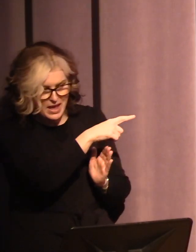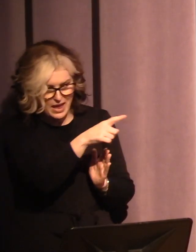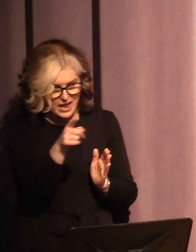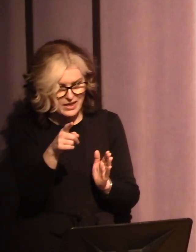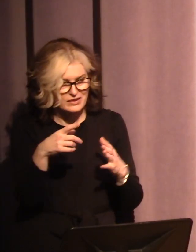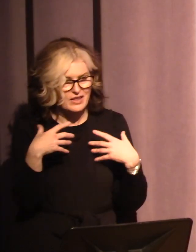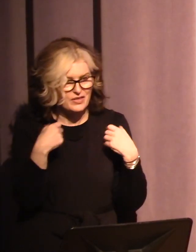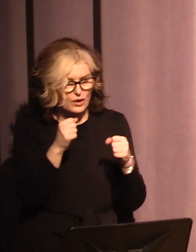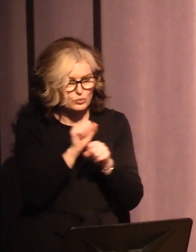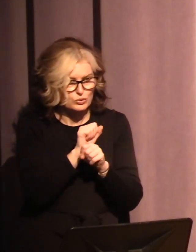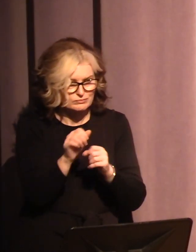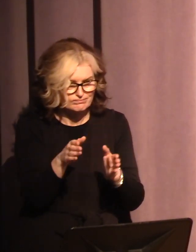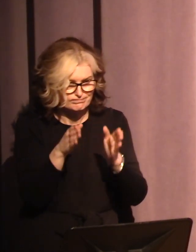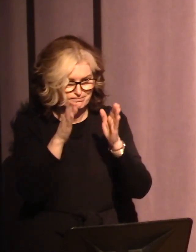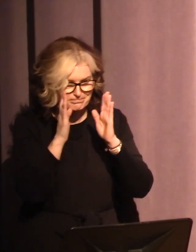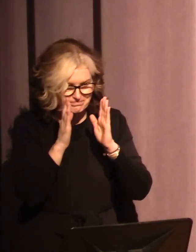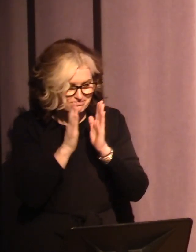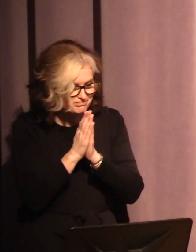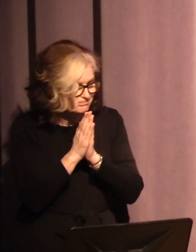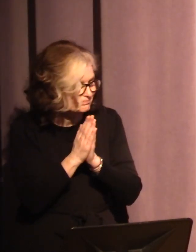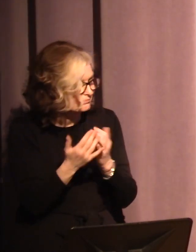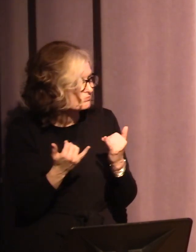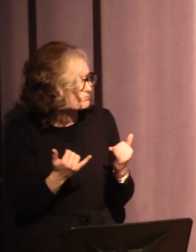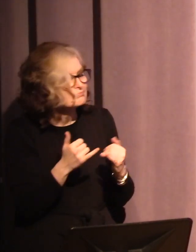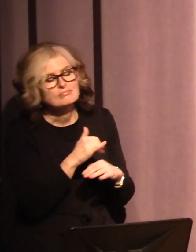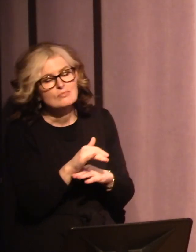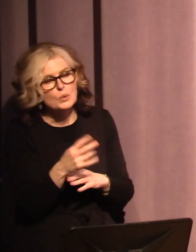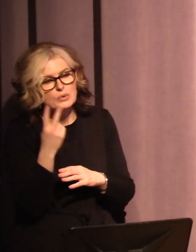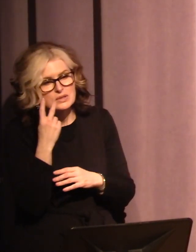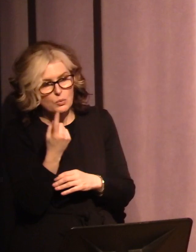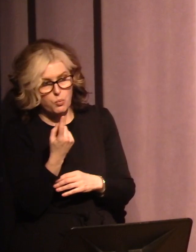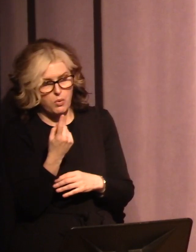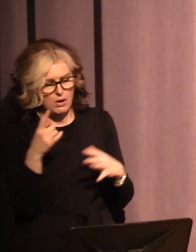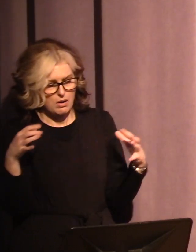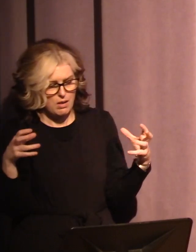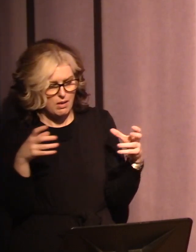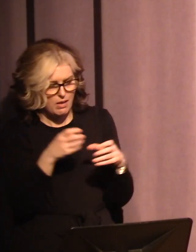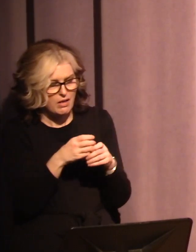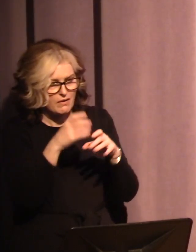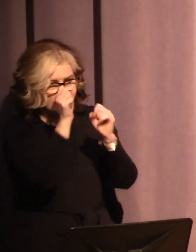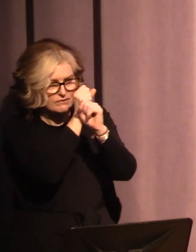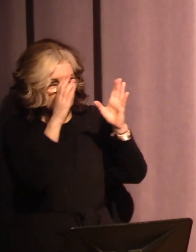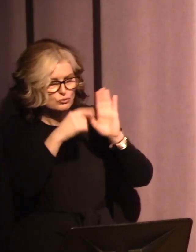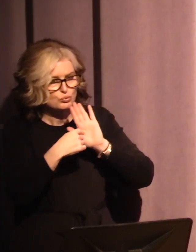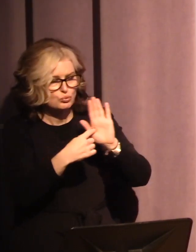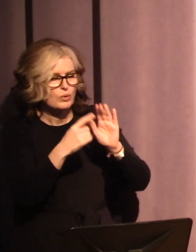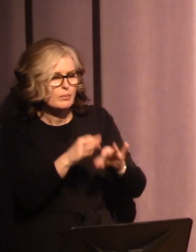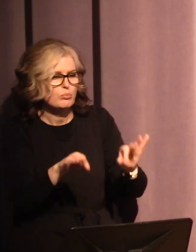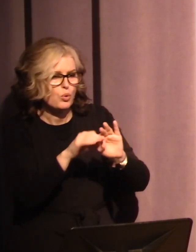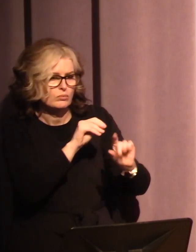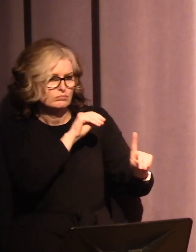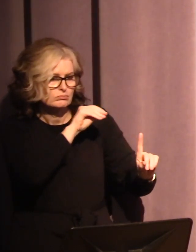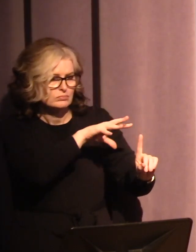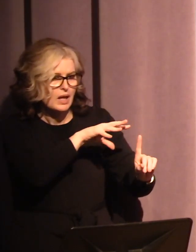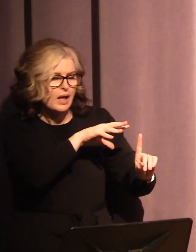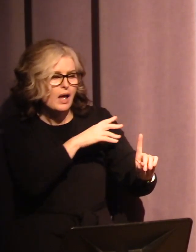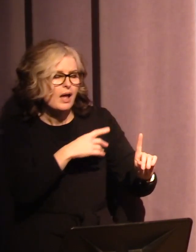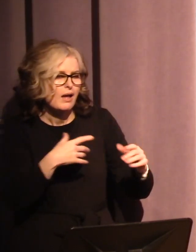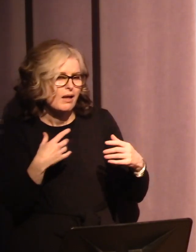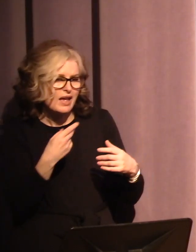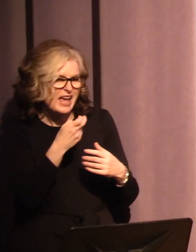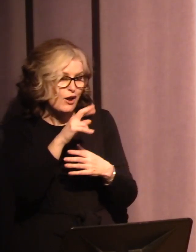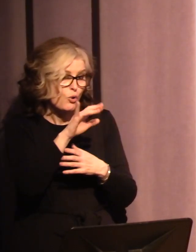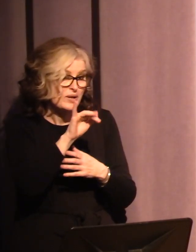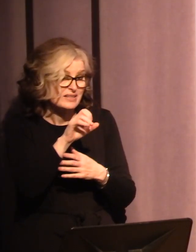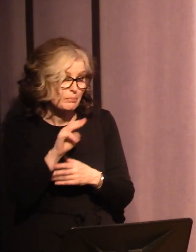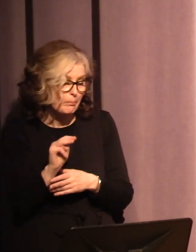our utmost attention. Tonight, we see one culmination of their visions to shed important light on the heroism,